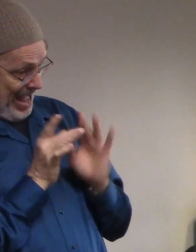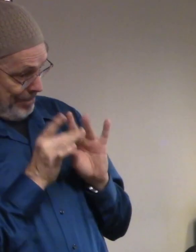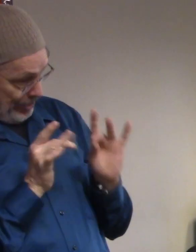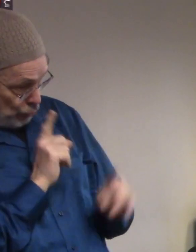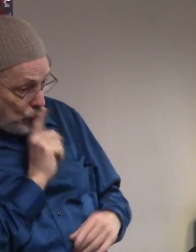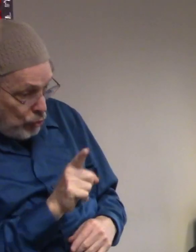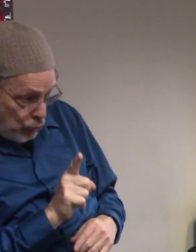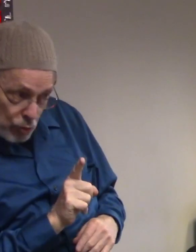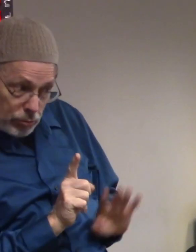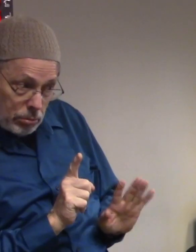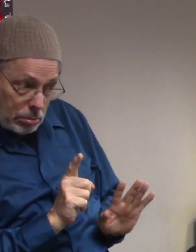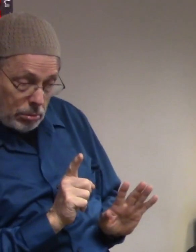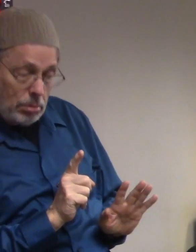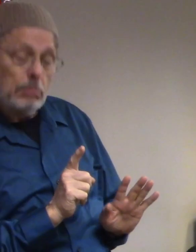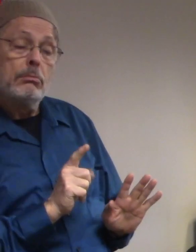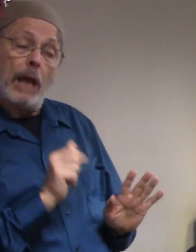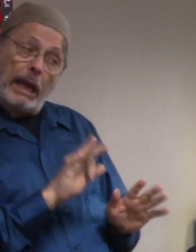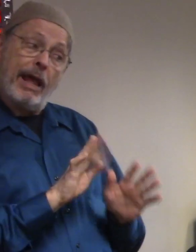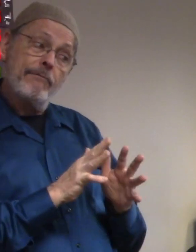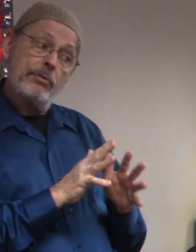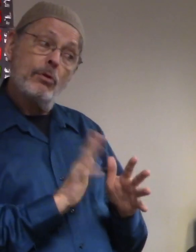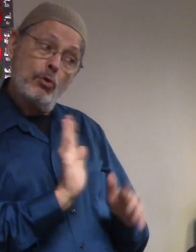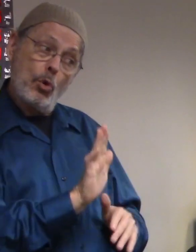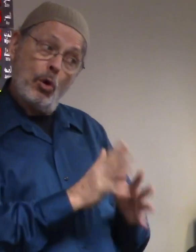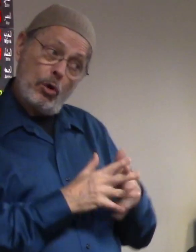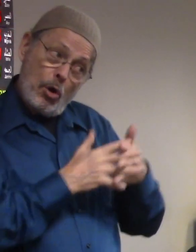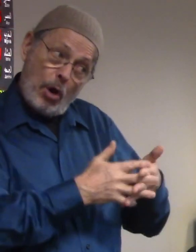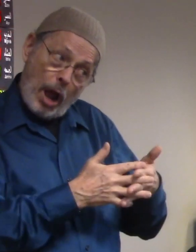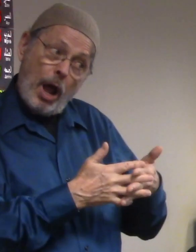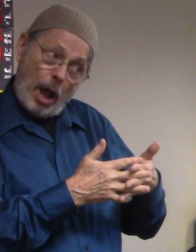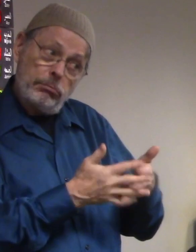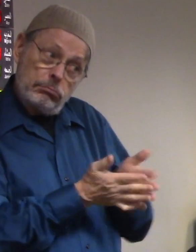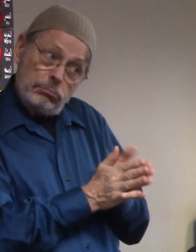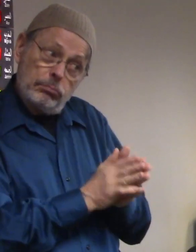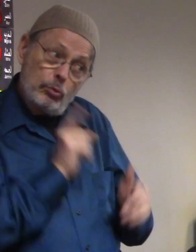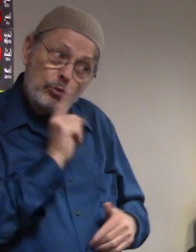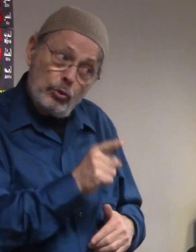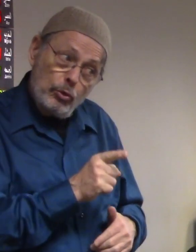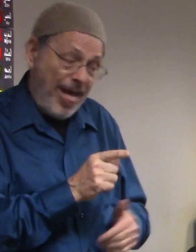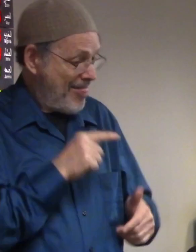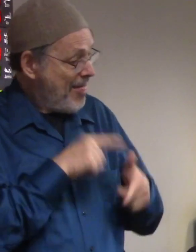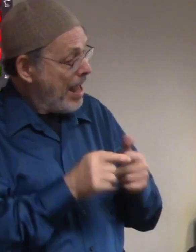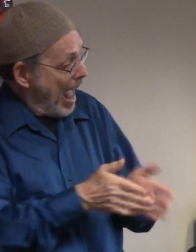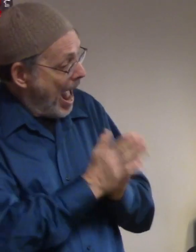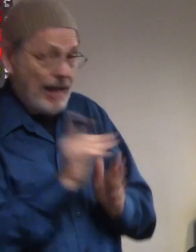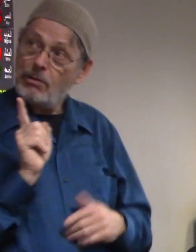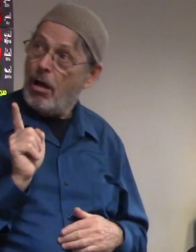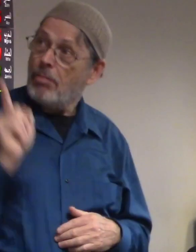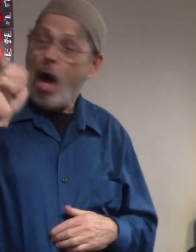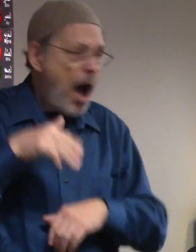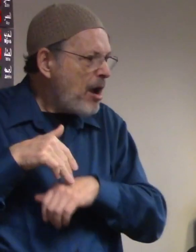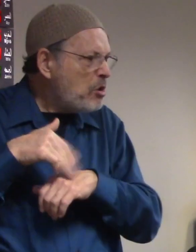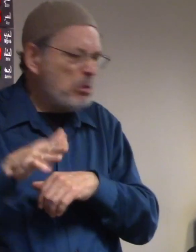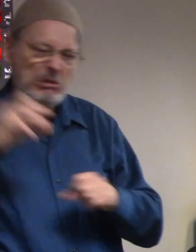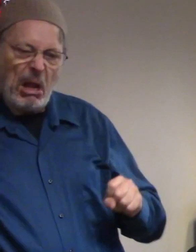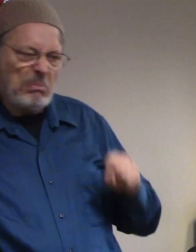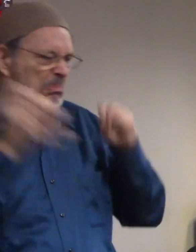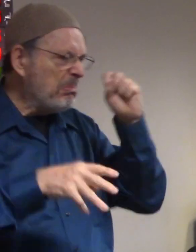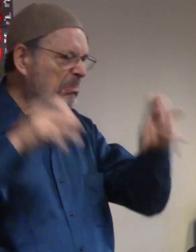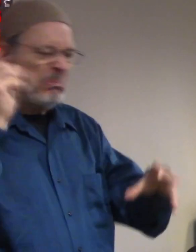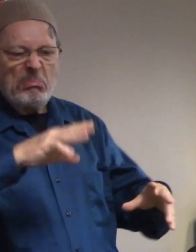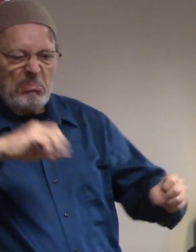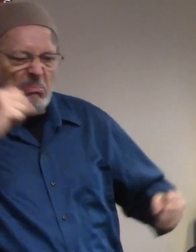it's true, and you know, and your book is true, and it said, then ask Allah to send upon us brimstone, send upon